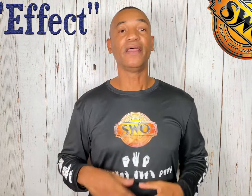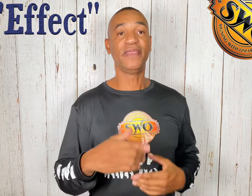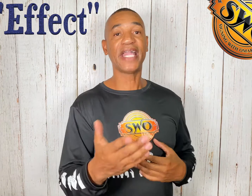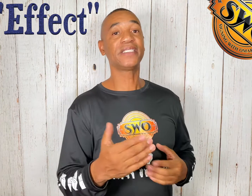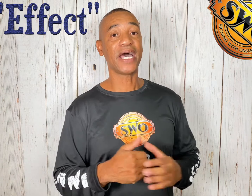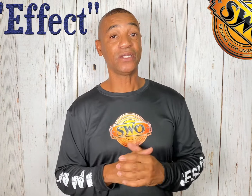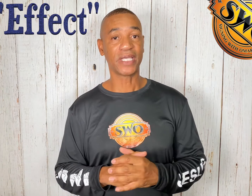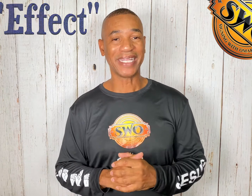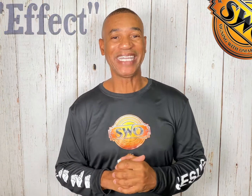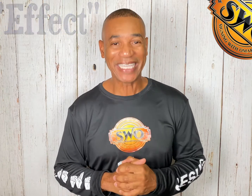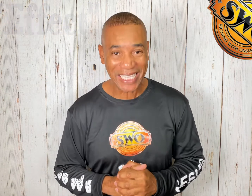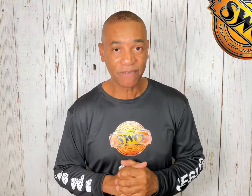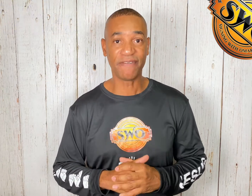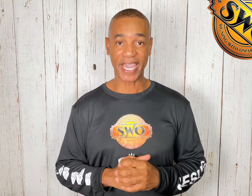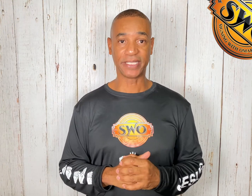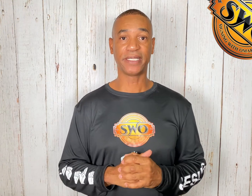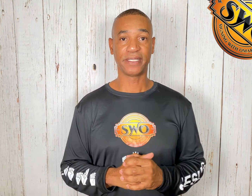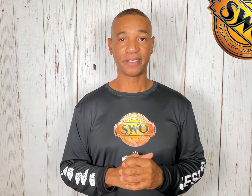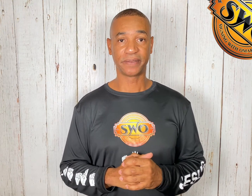That is how you sign effect.